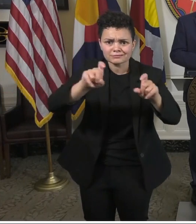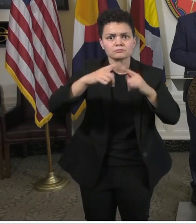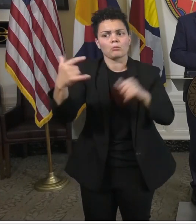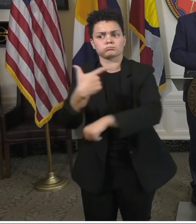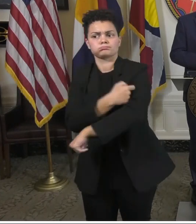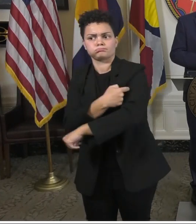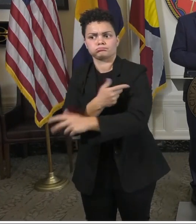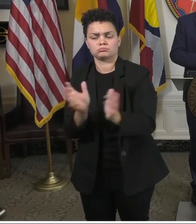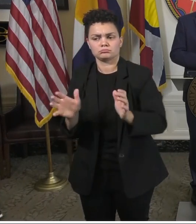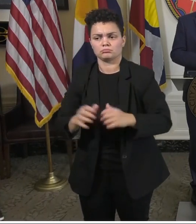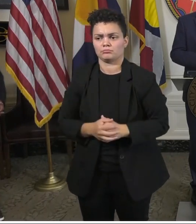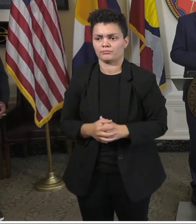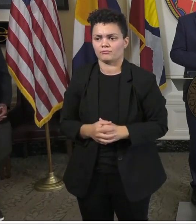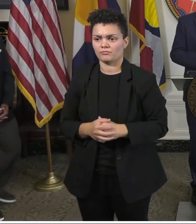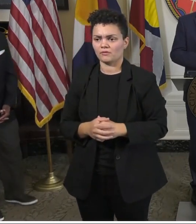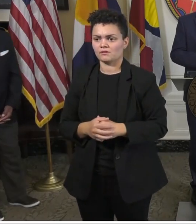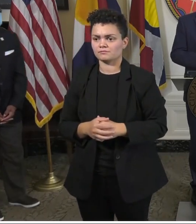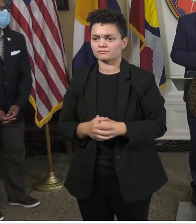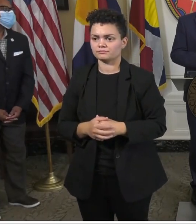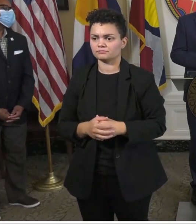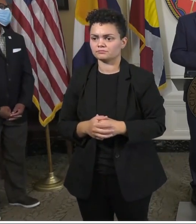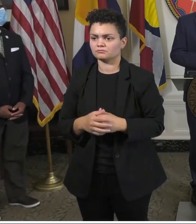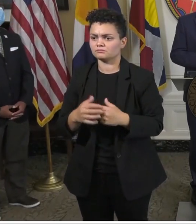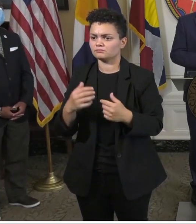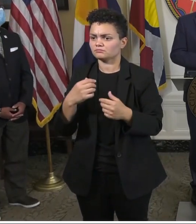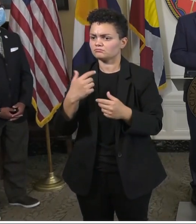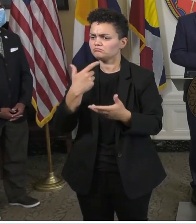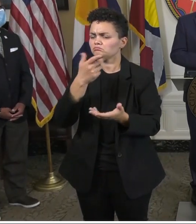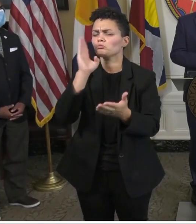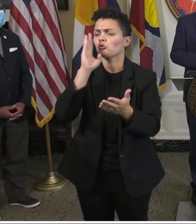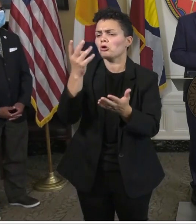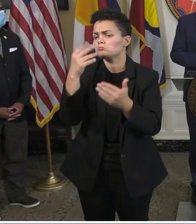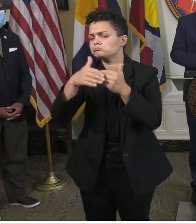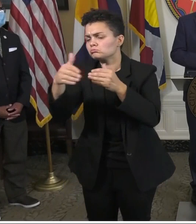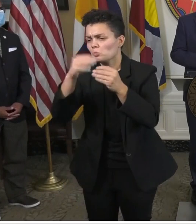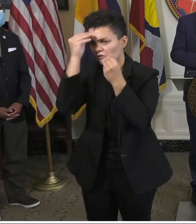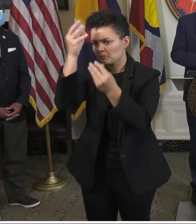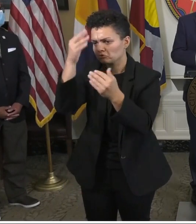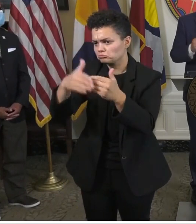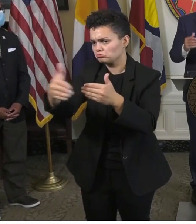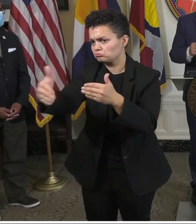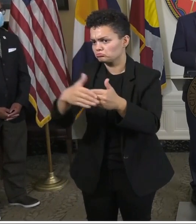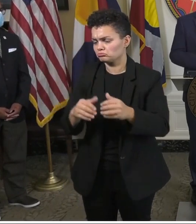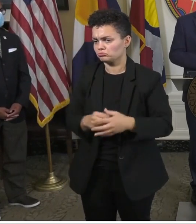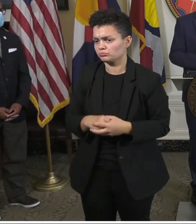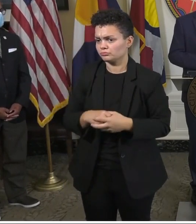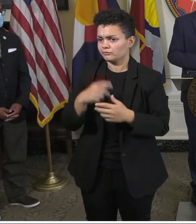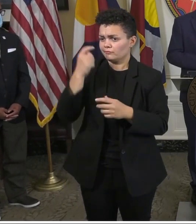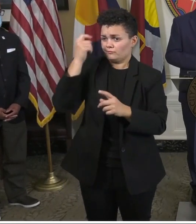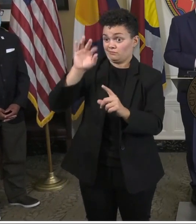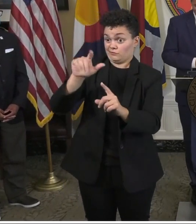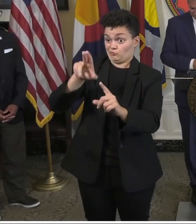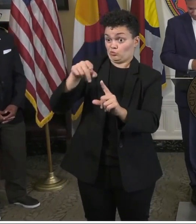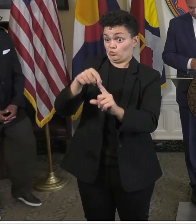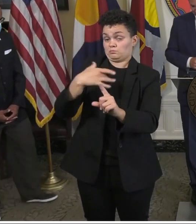day. So watch for more on that. Flu season officially starts in September, and we're going to be ready for that.